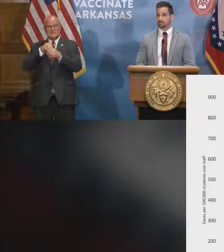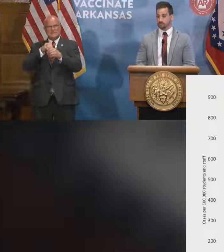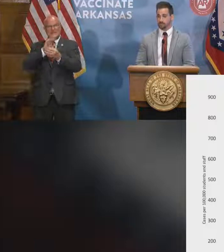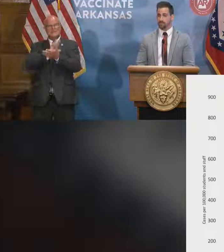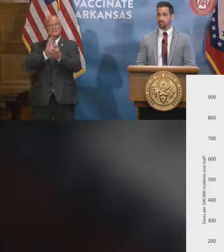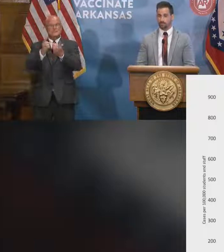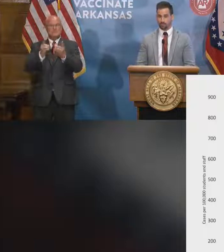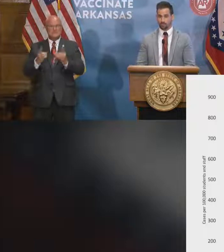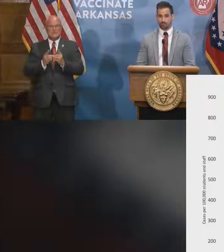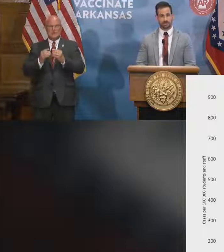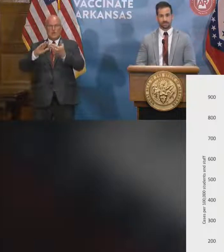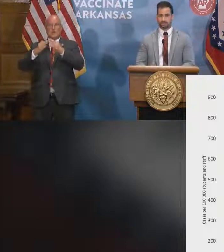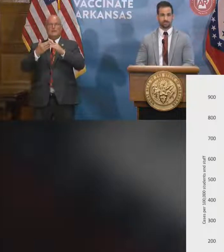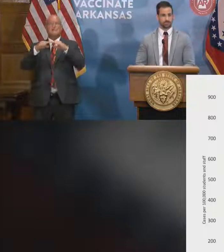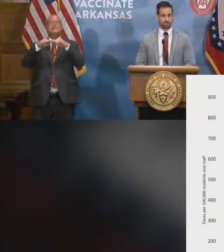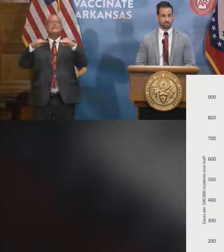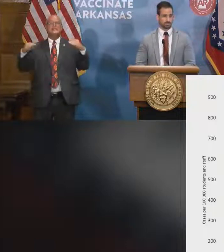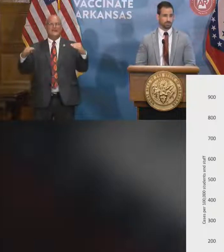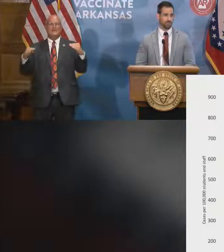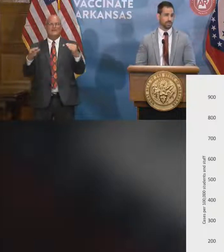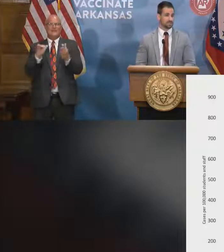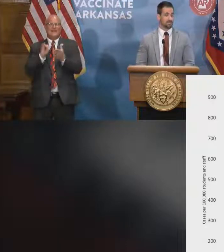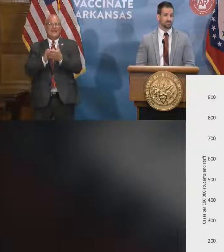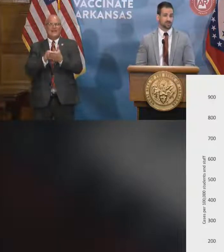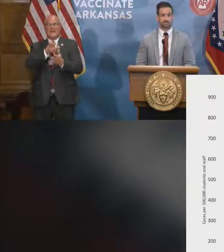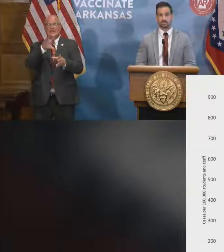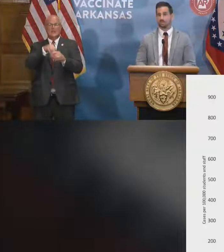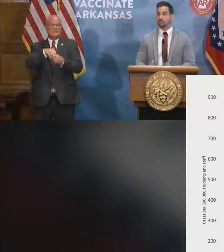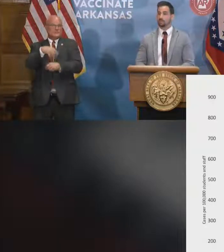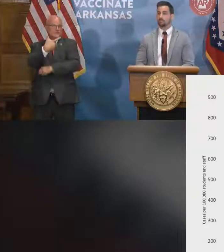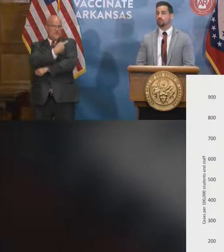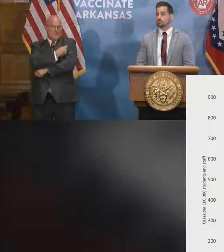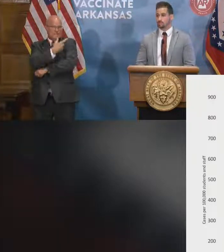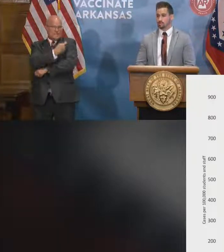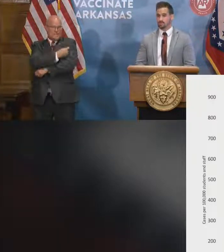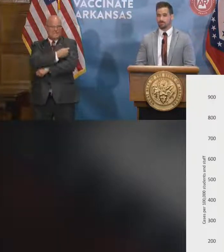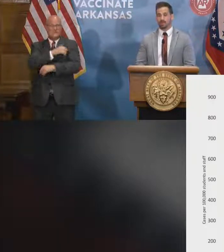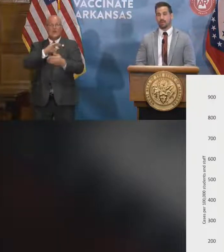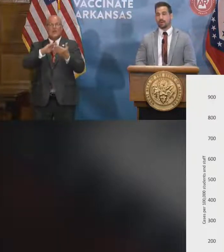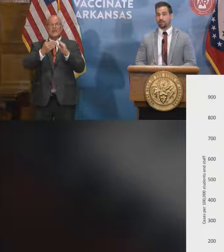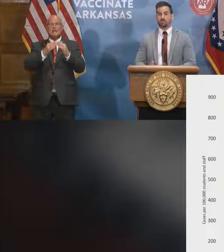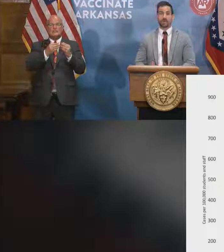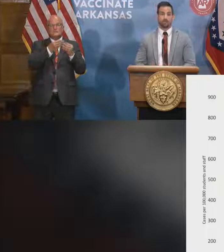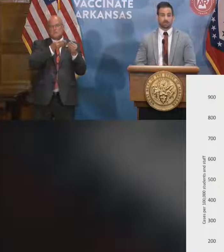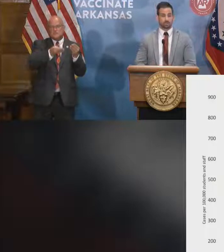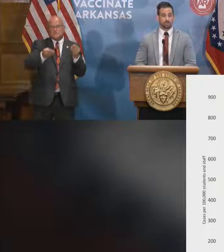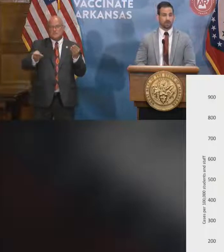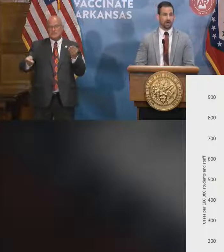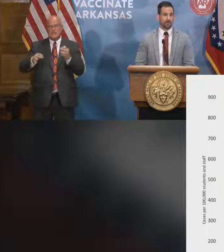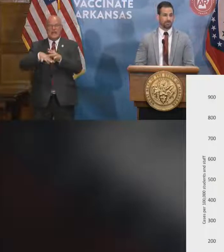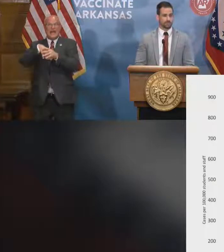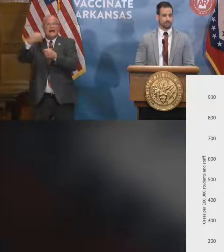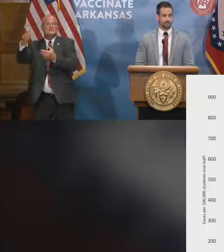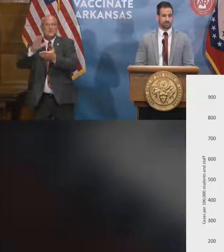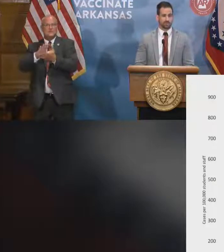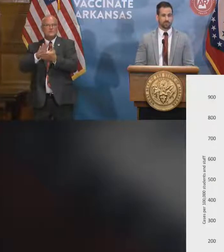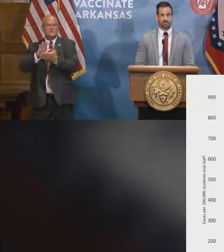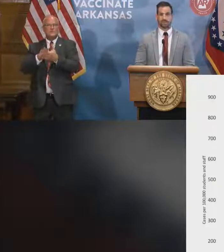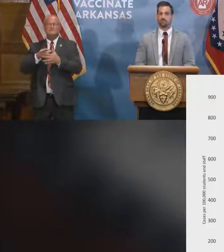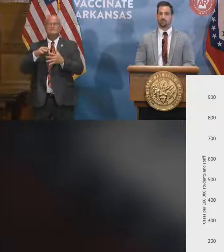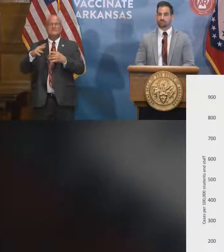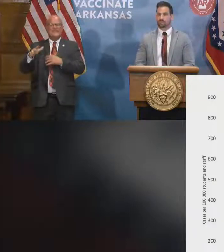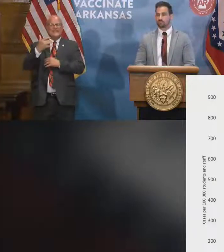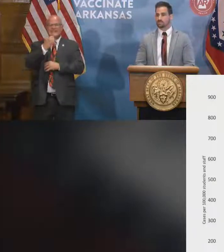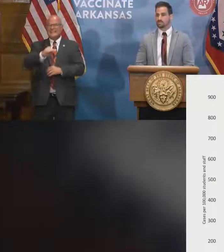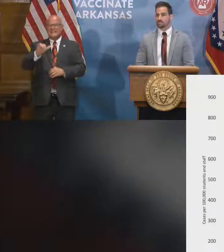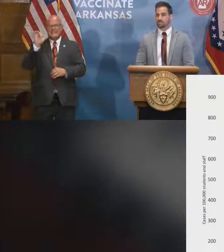school district community level, which could include vaccination rates, community transmission outside of the school, and so on and so forth.